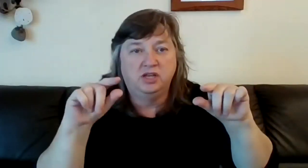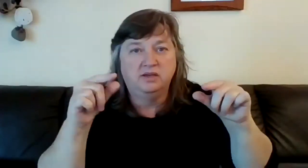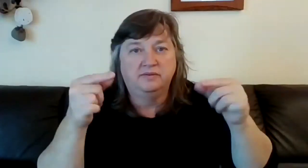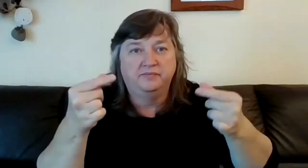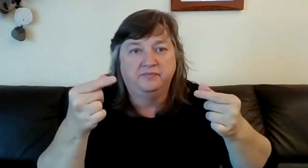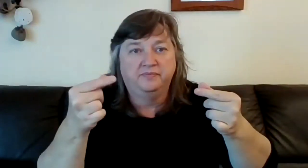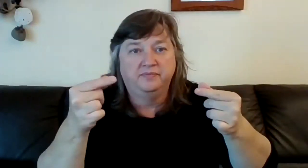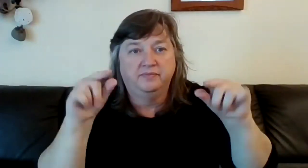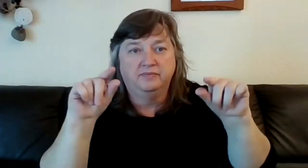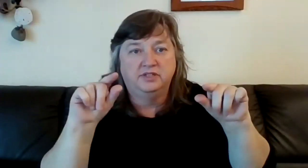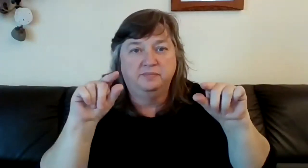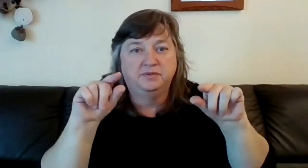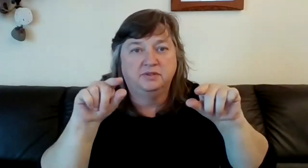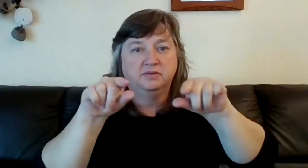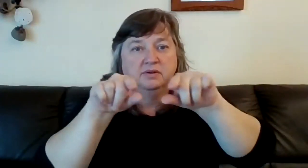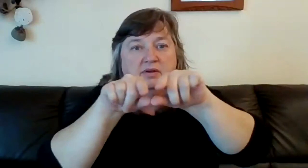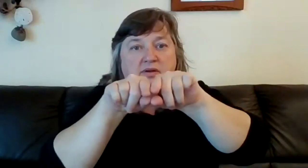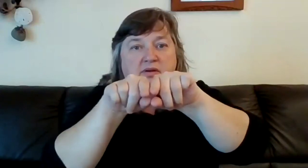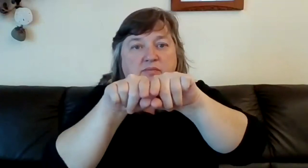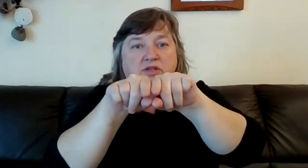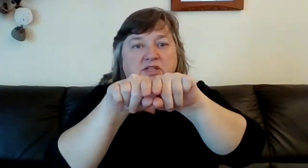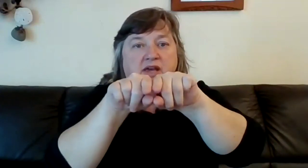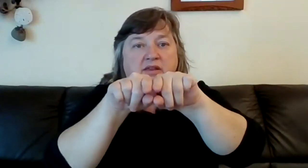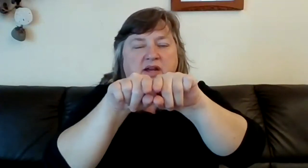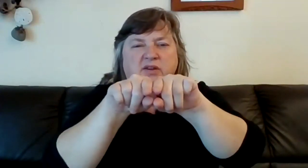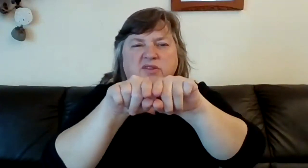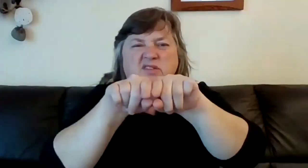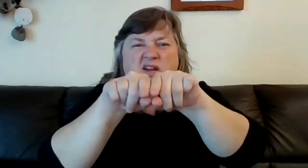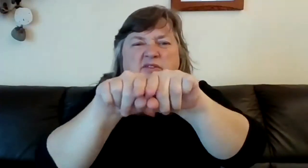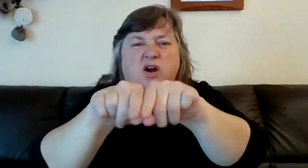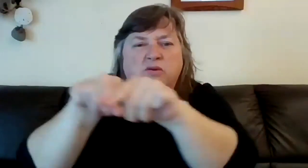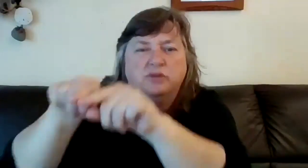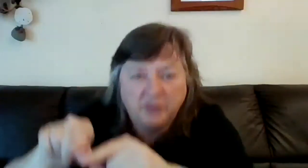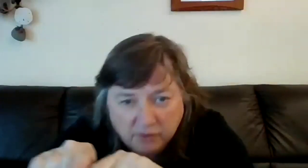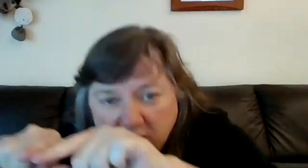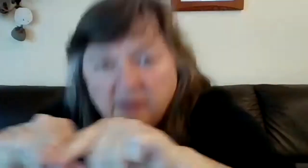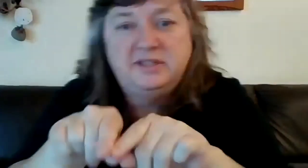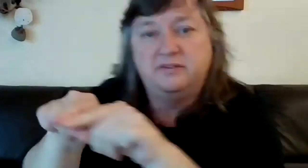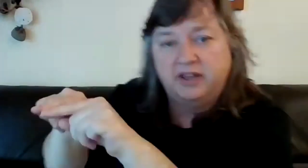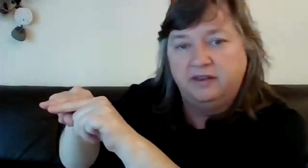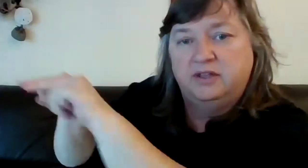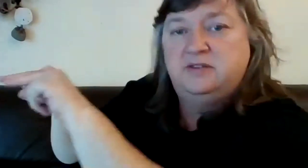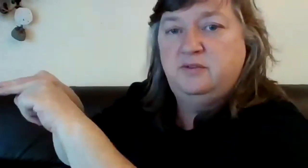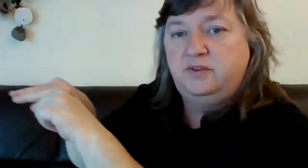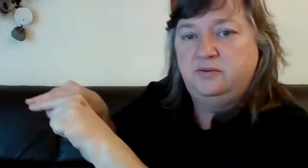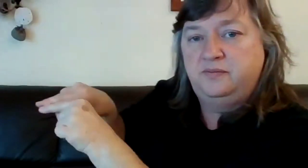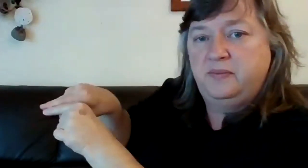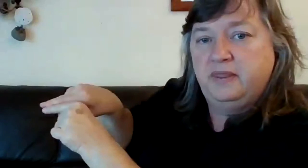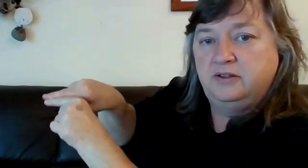G, tipped, put together. I know this is kind of an awkward view. Let me see if I can give you a different view. So